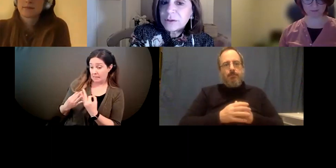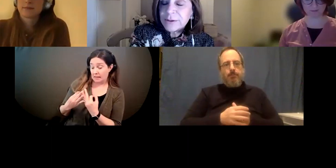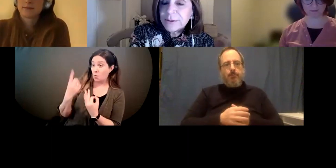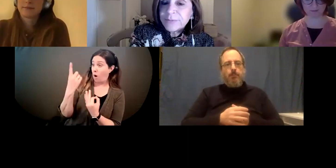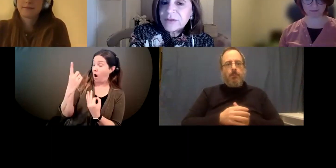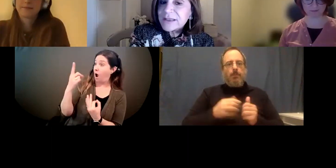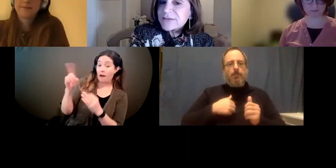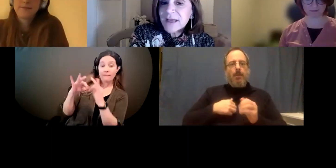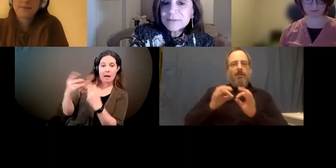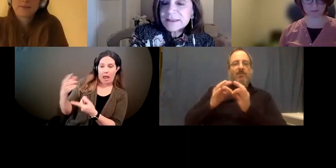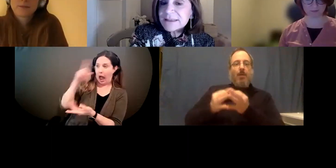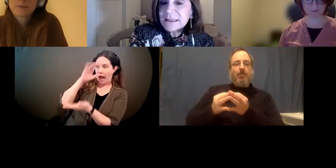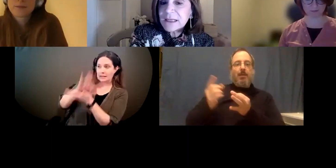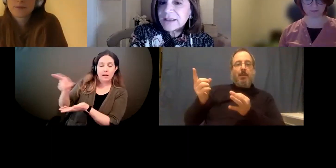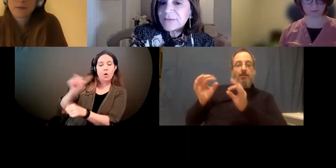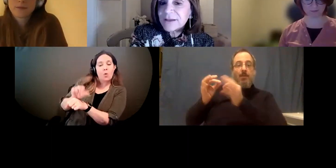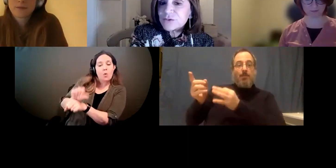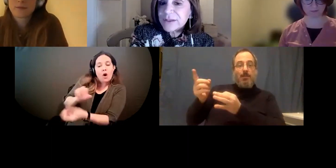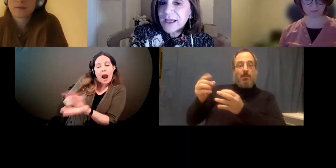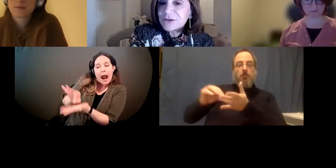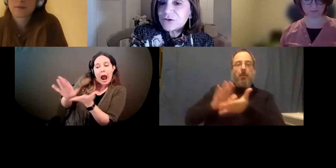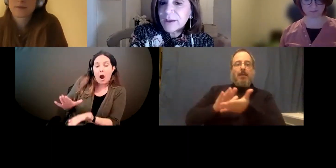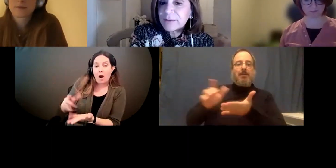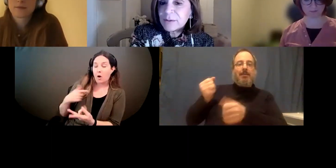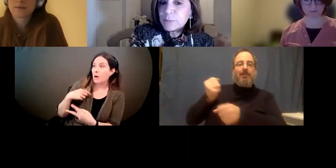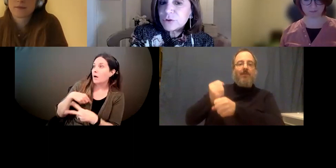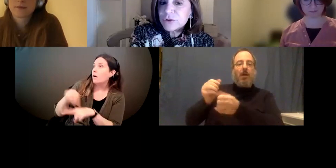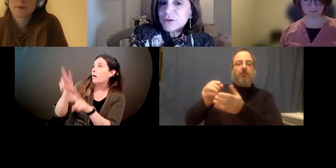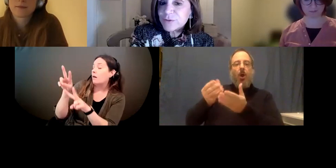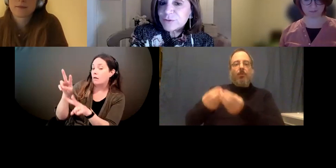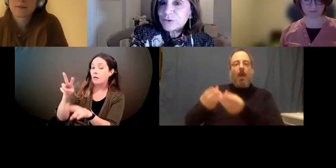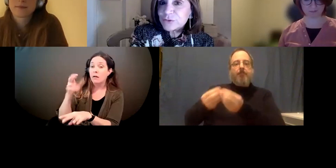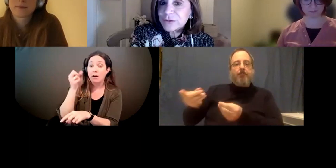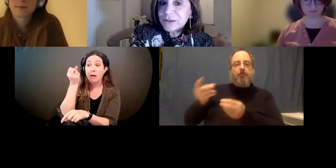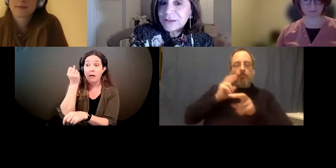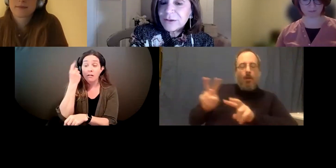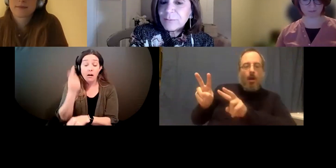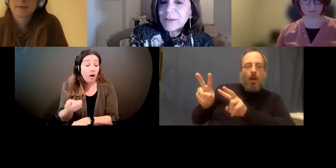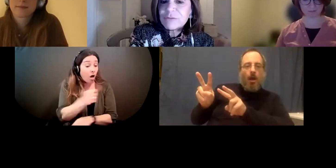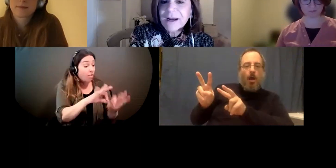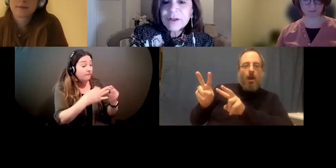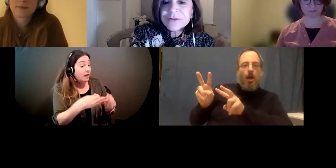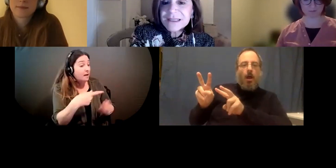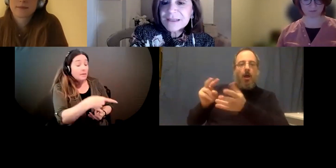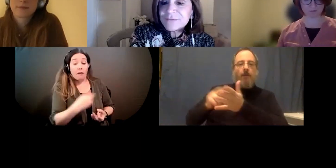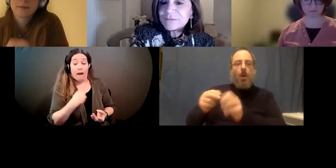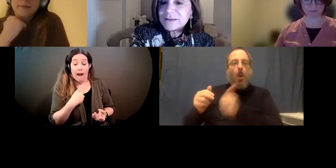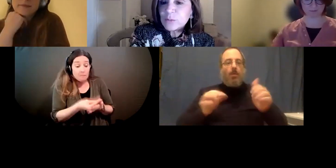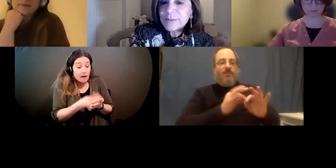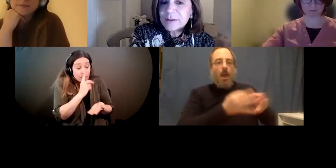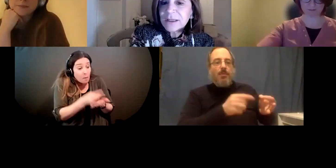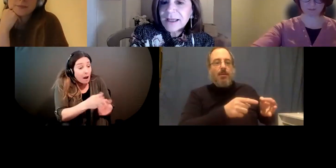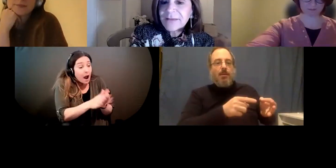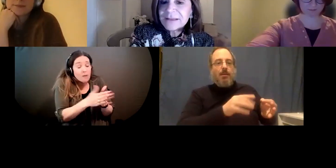awe. These families did not have extra cash to buy books for their children. My grandmother's gift of